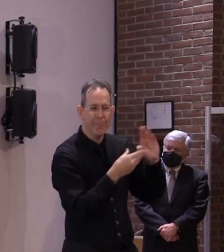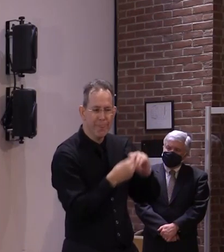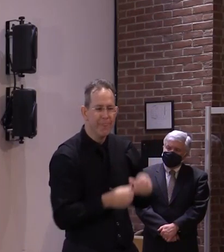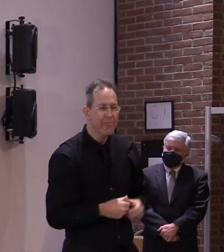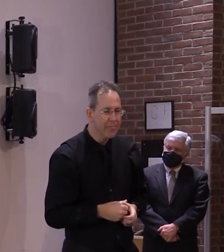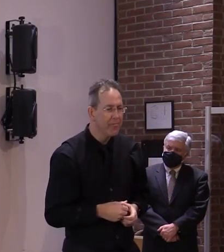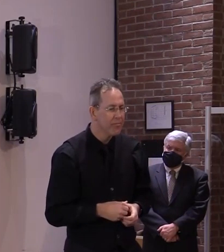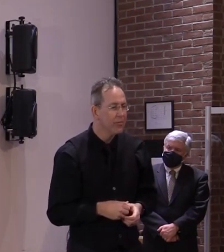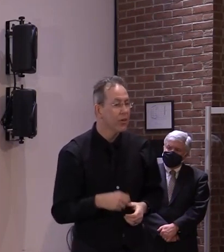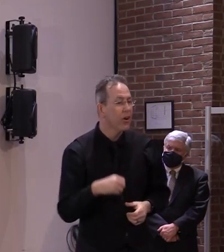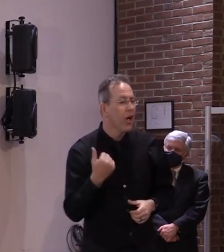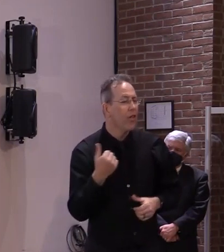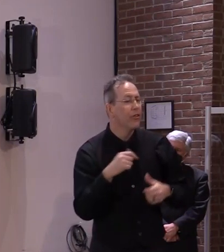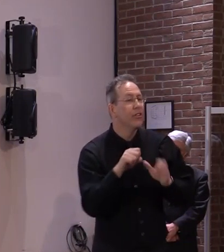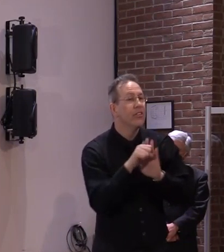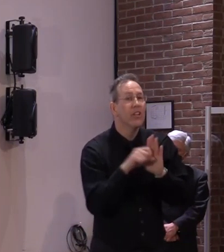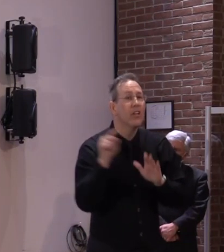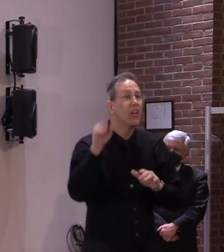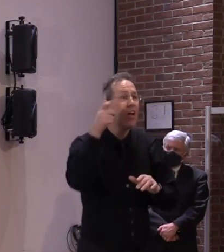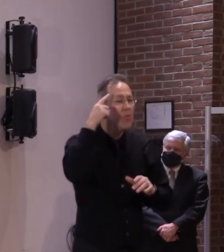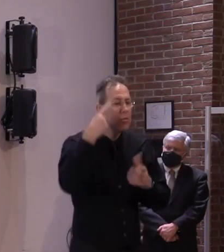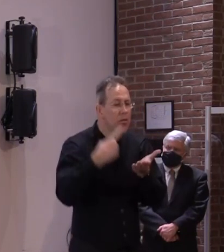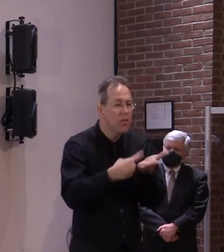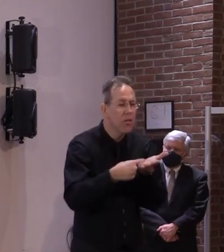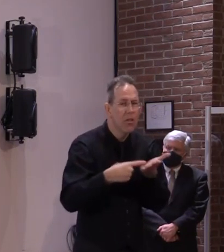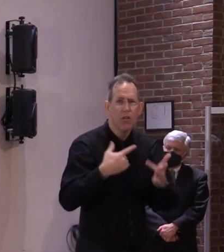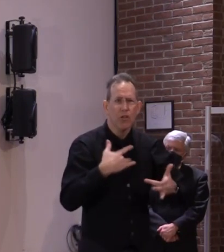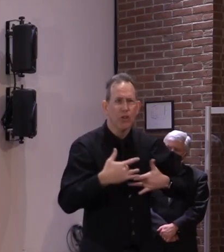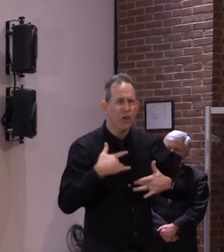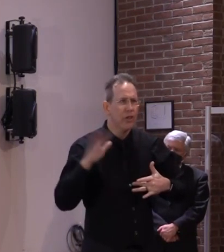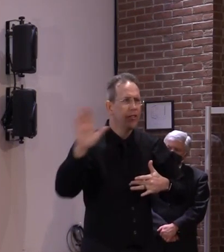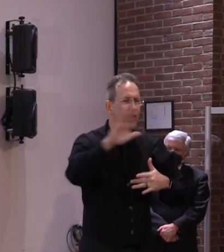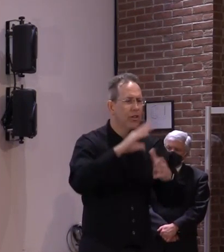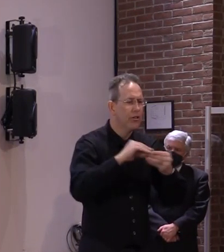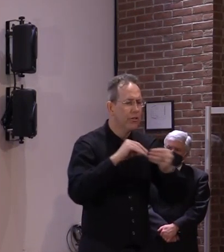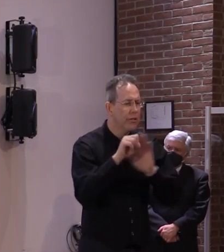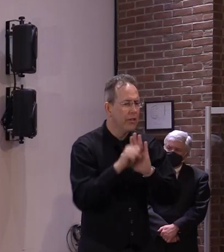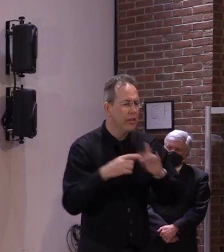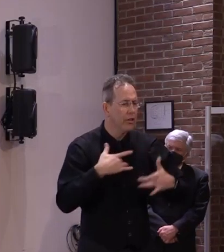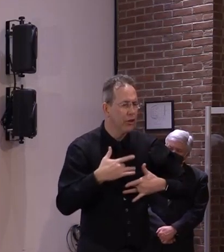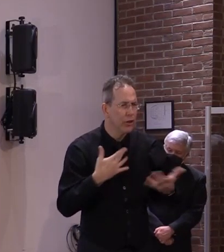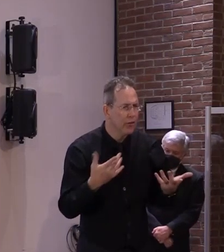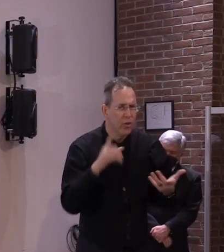about how this will work out. The pharmacies are out of our control in some respects.